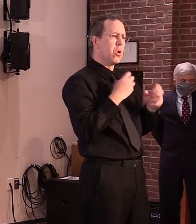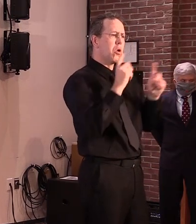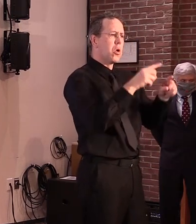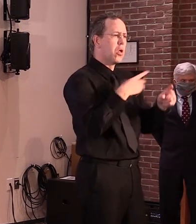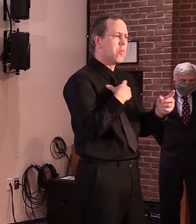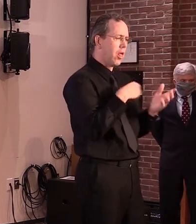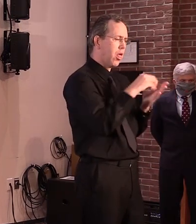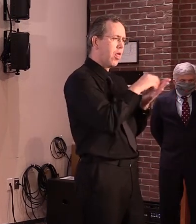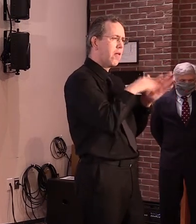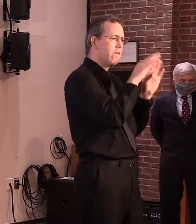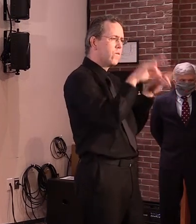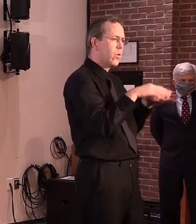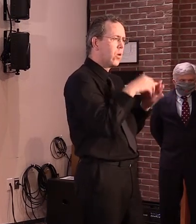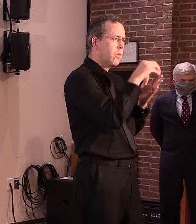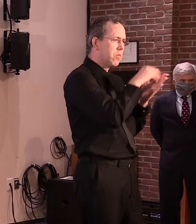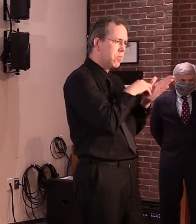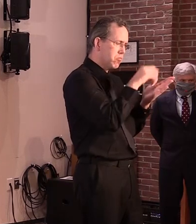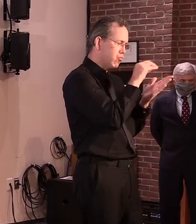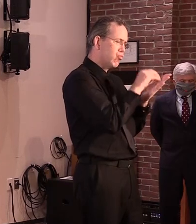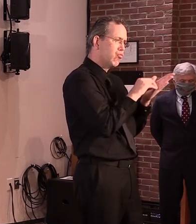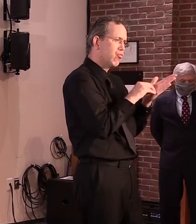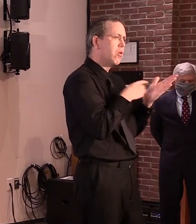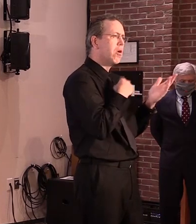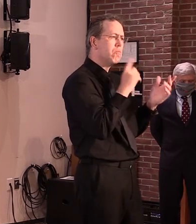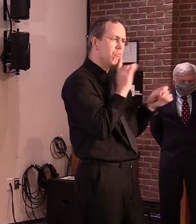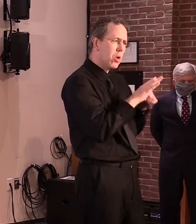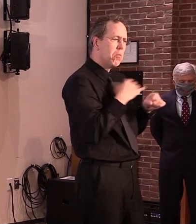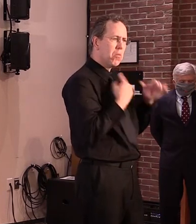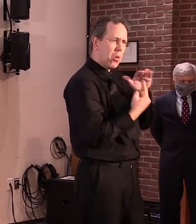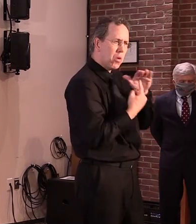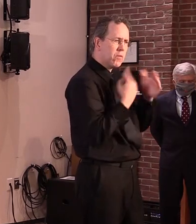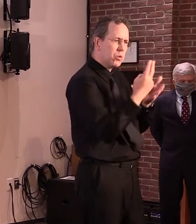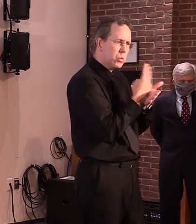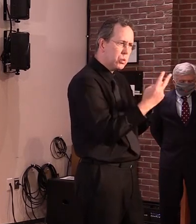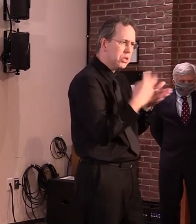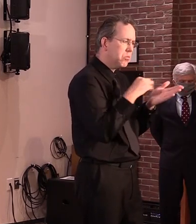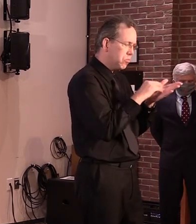days, and it's form I fill out and sign and presumably give to my innkeeper.